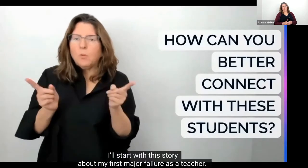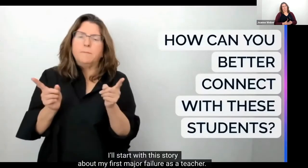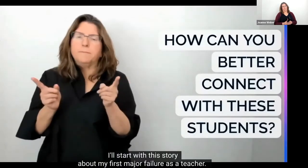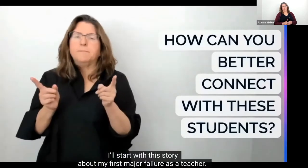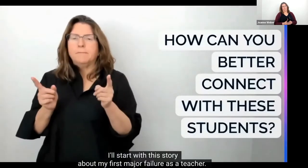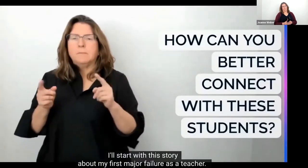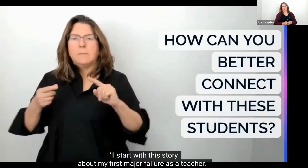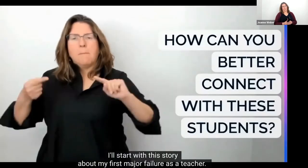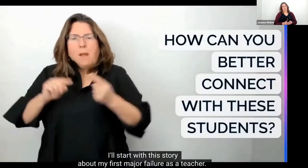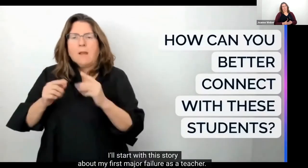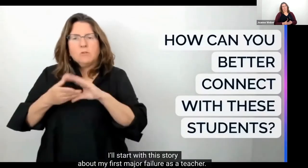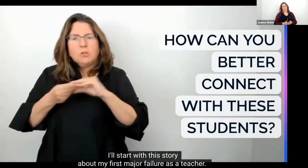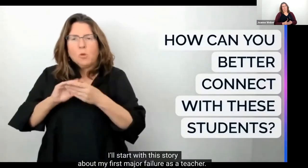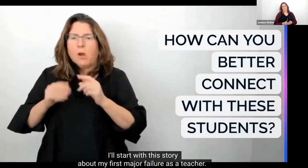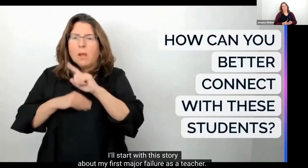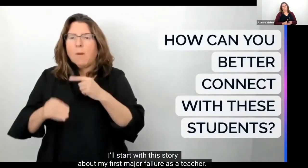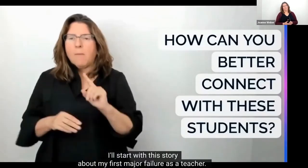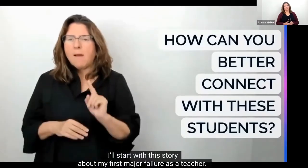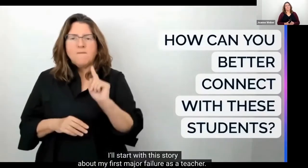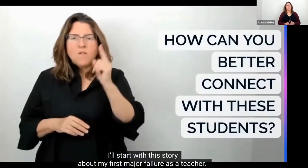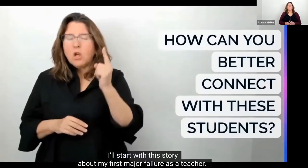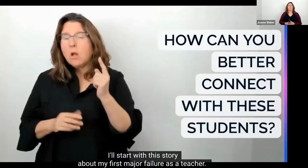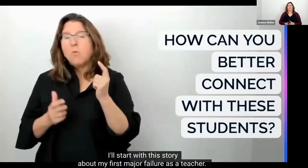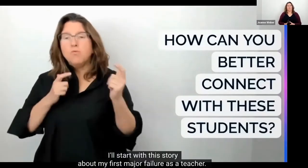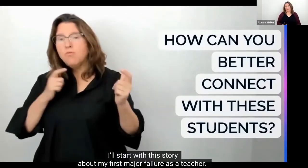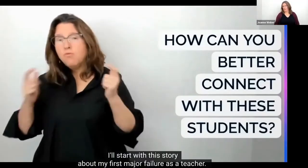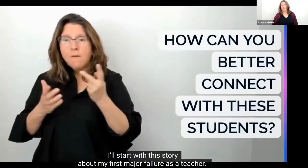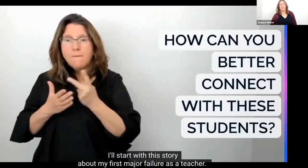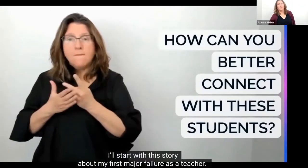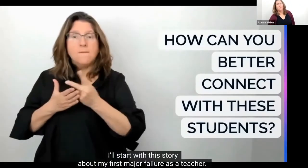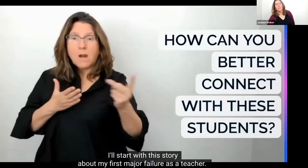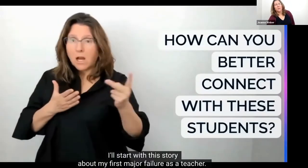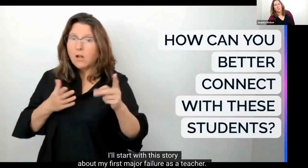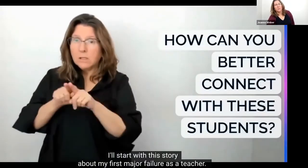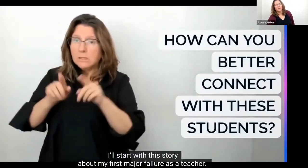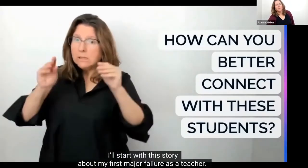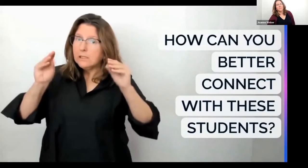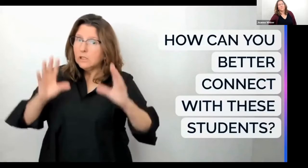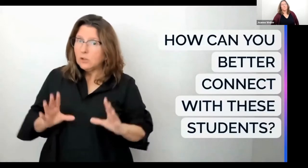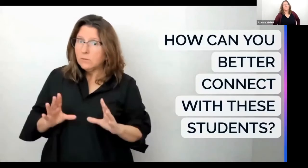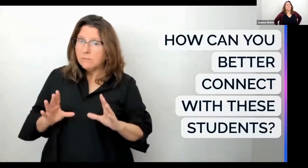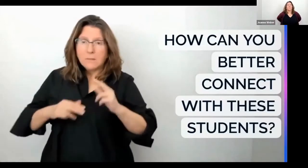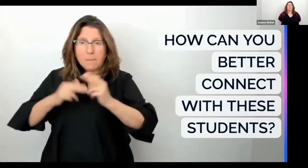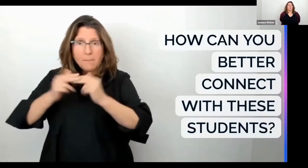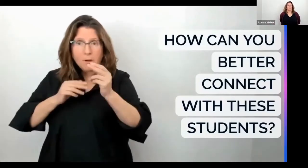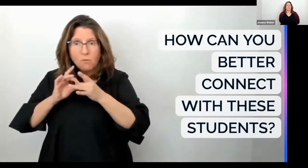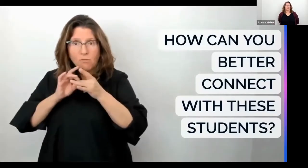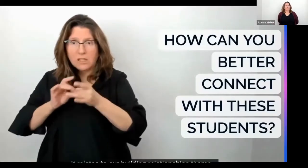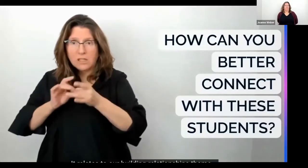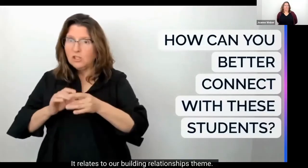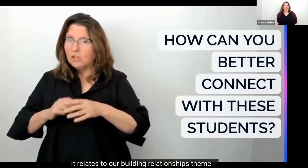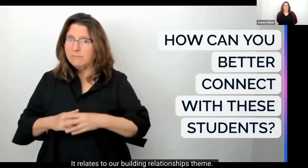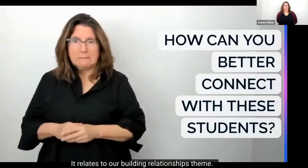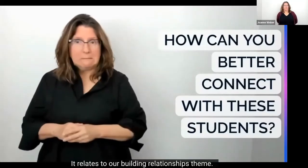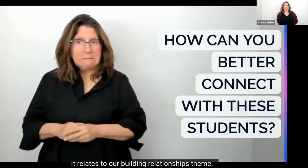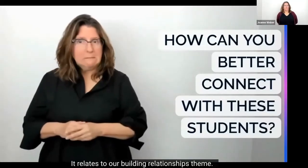I'll start with this story about my first major failure as a teacher.